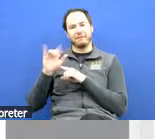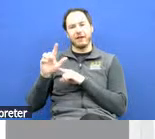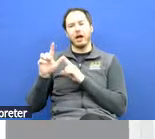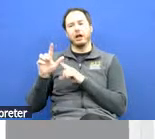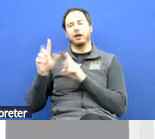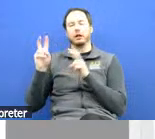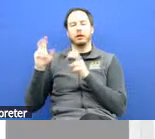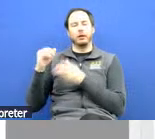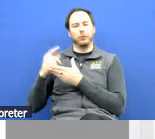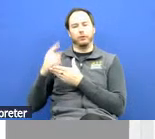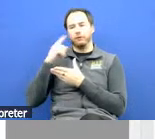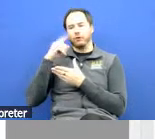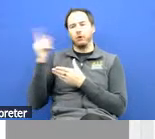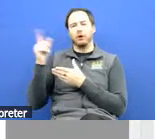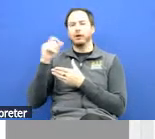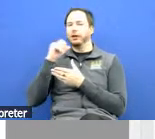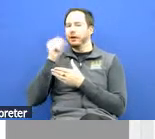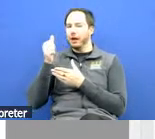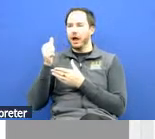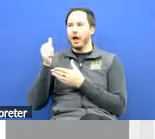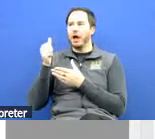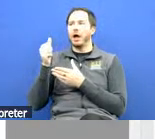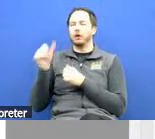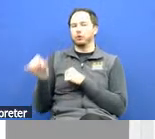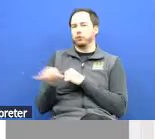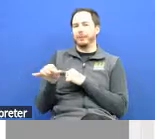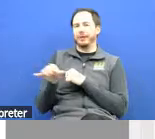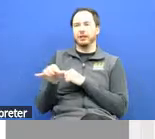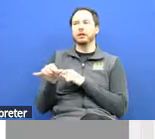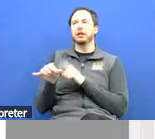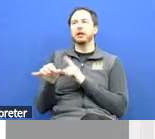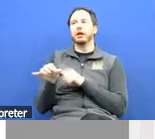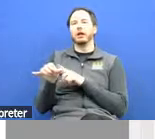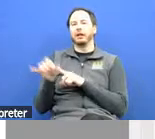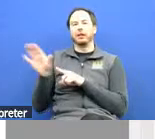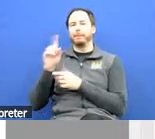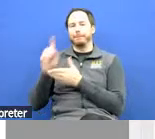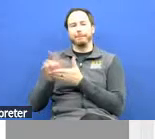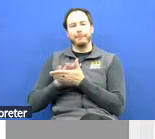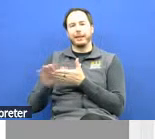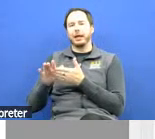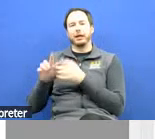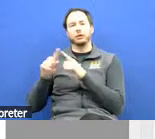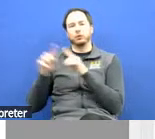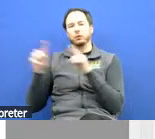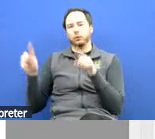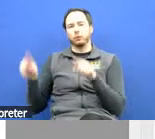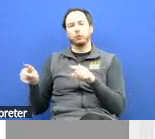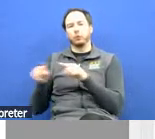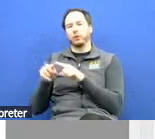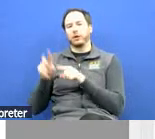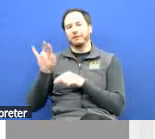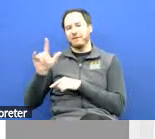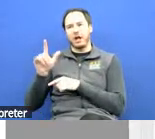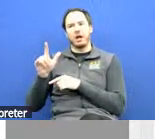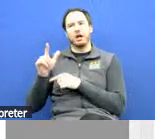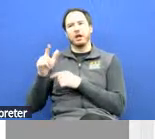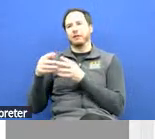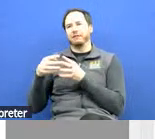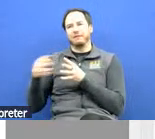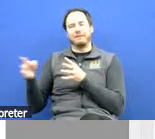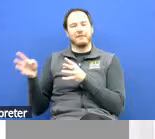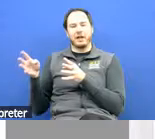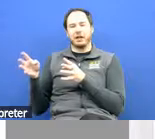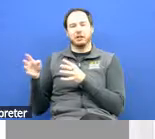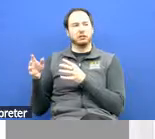okay for non-contributing, that's just your plain square vinyl fence.